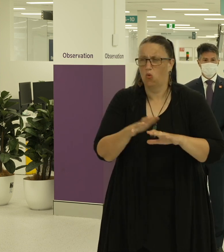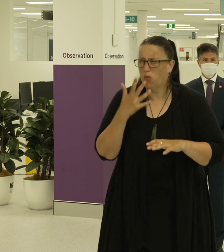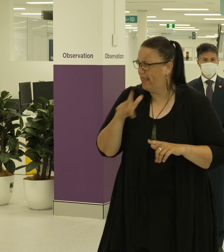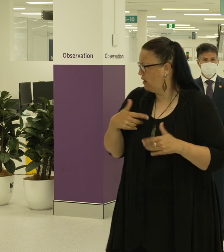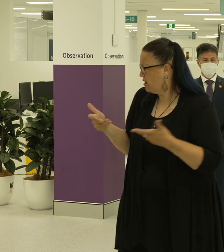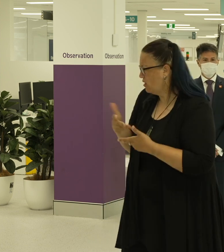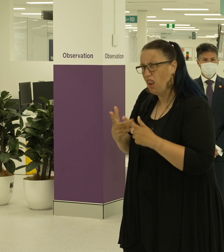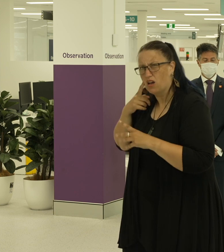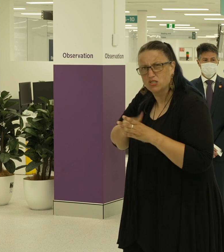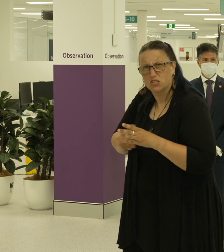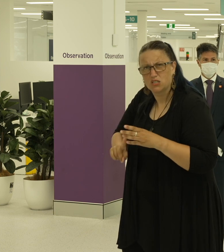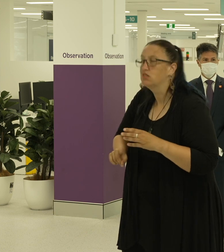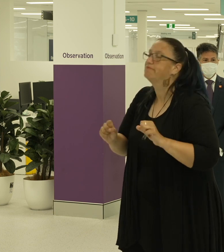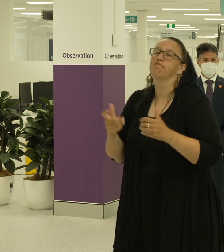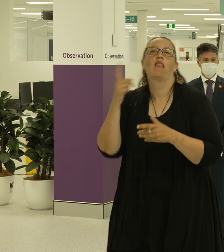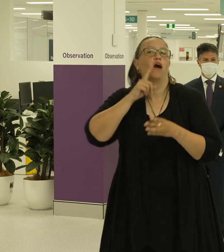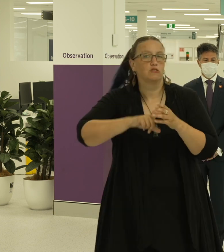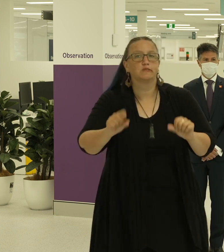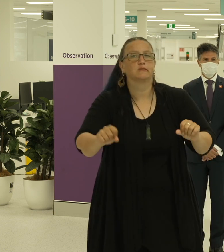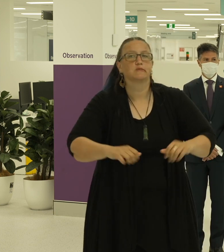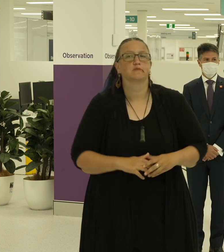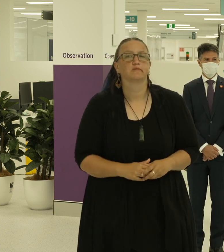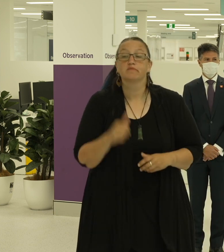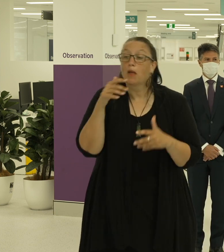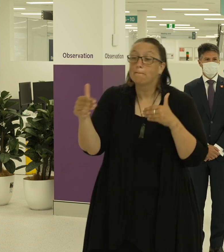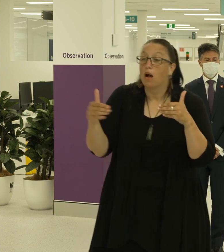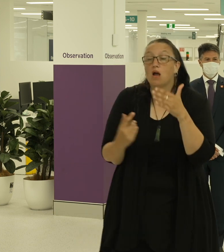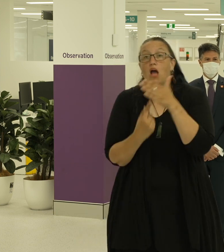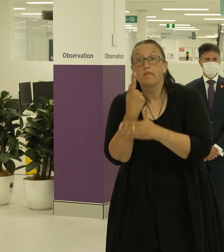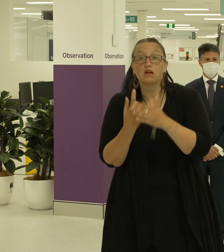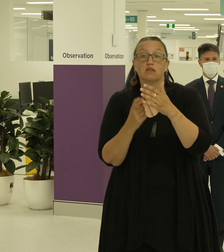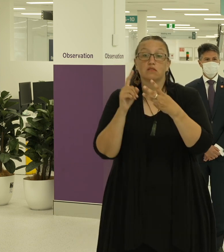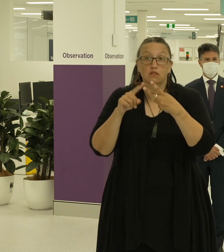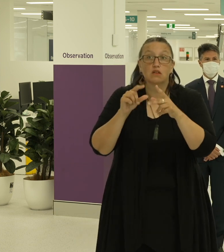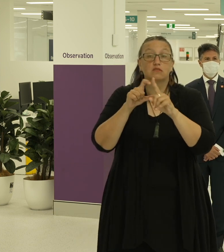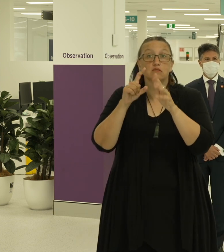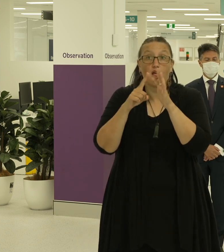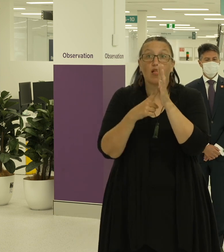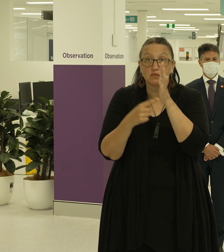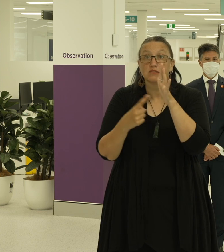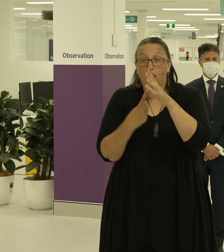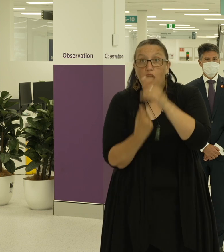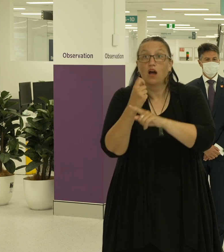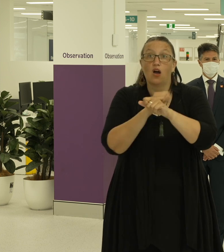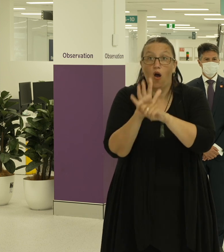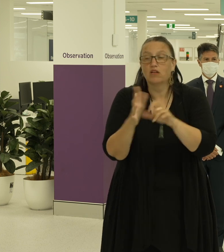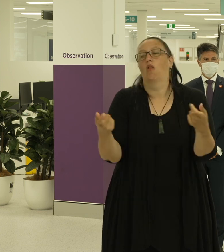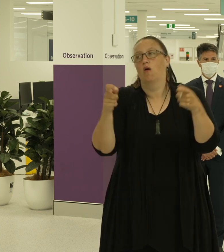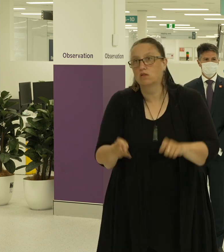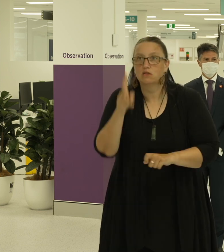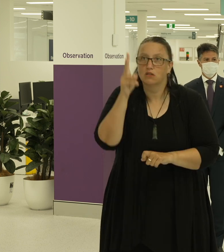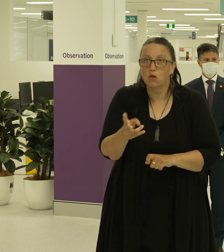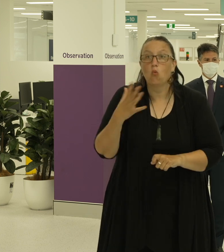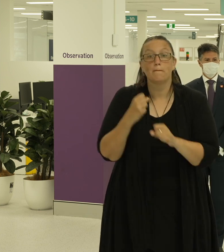Budget last year, and then just after the budget, as you'd be aware, we had the outbreak of the Delta variant, and we went into lockdown. We want to make sure those vouchers